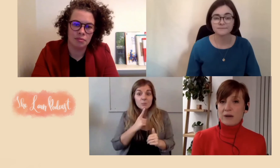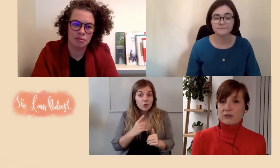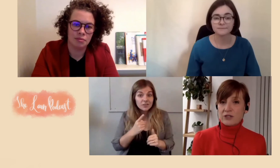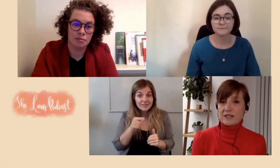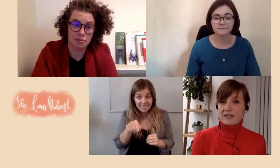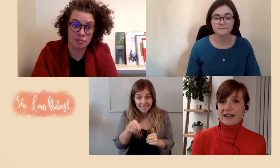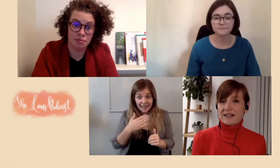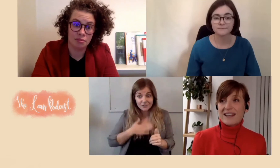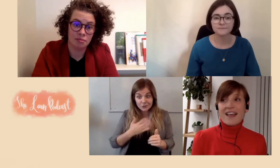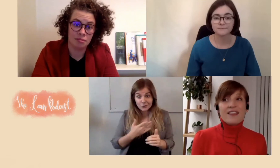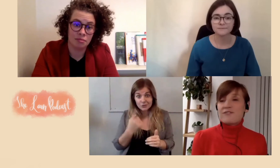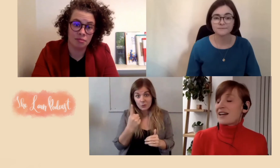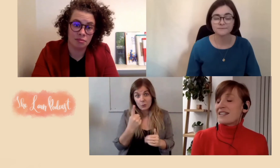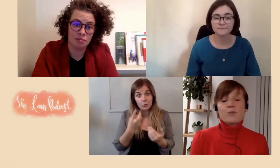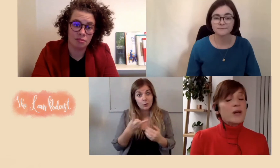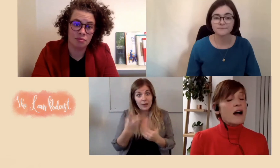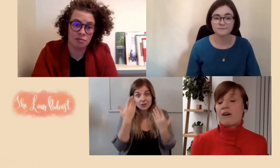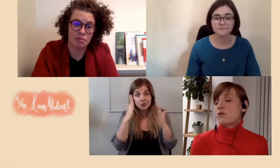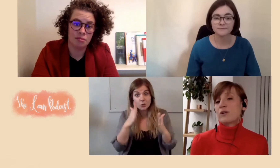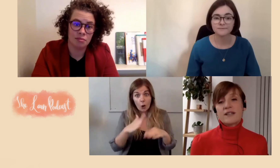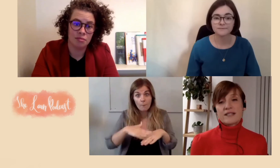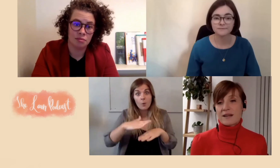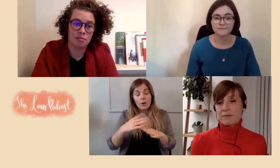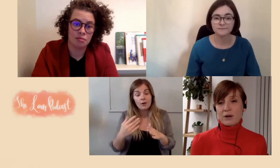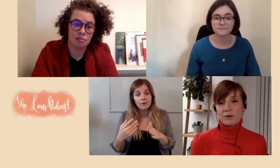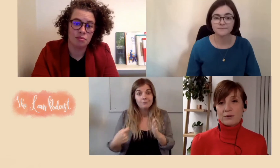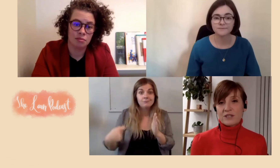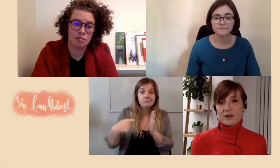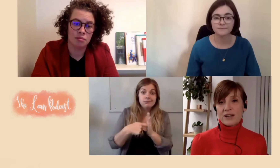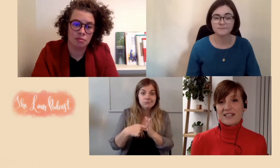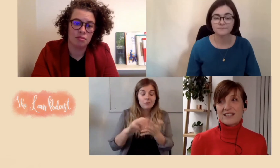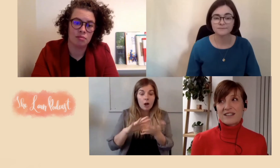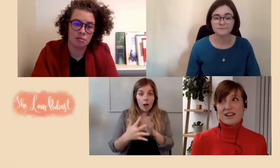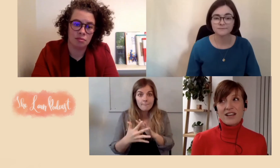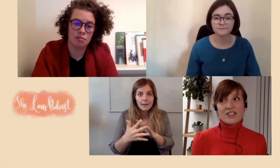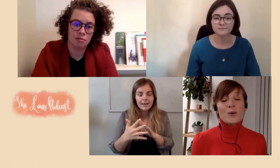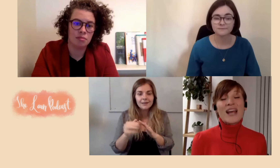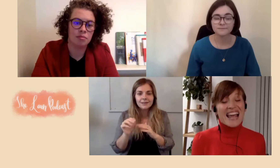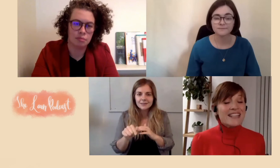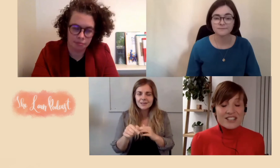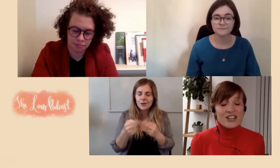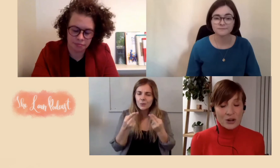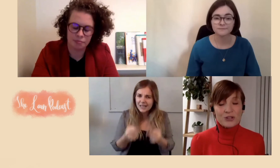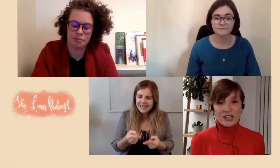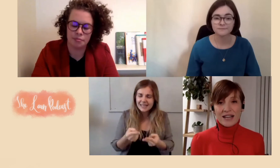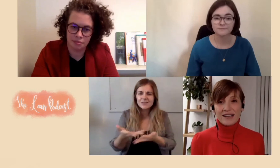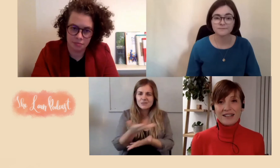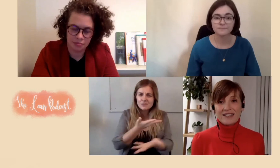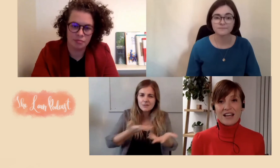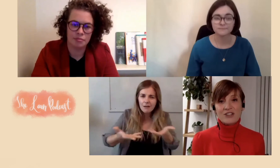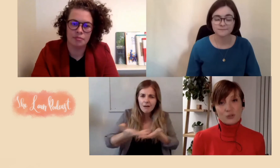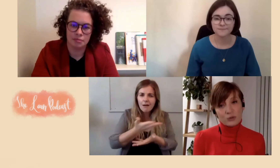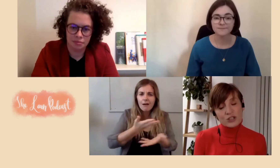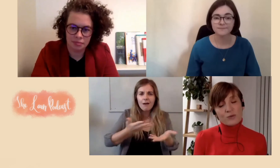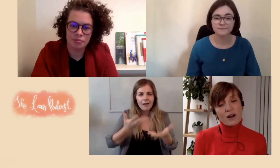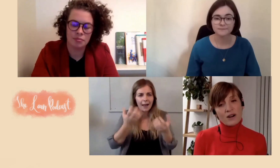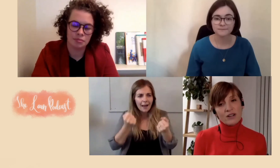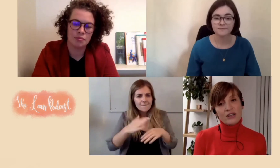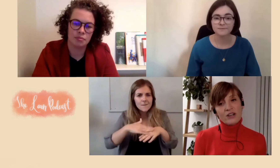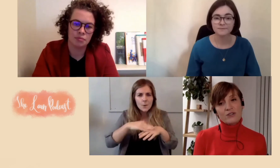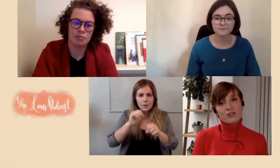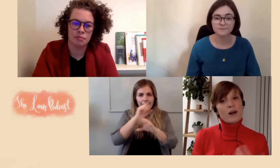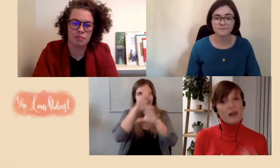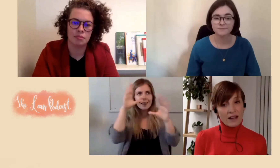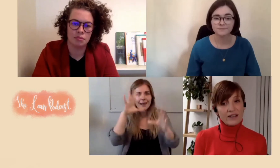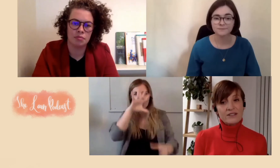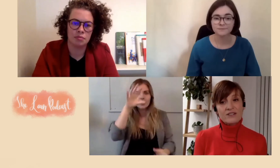than that. But it just shows how complicated it is. Because I think it's something we need to talk through and come to